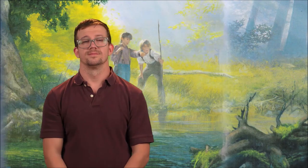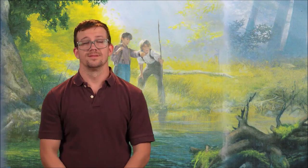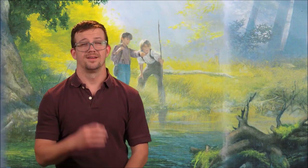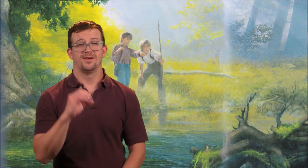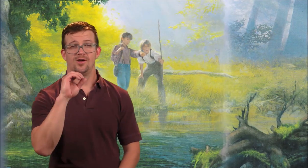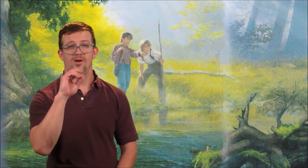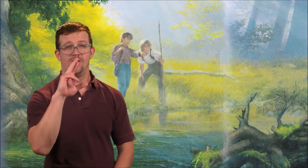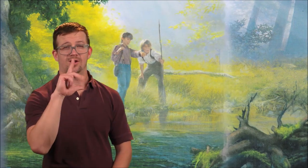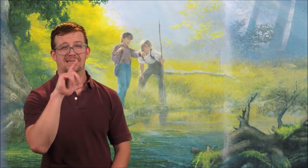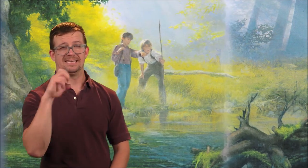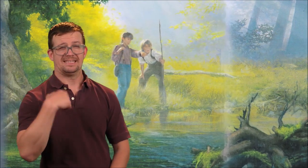case.